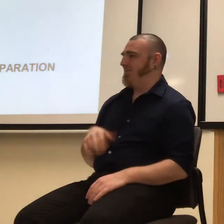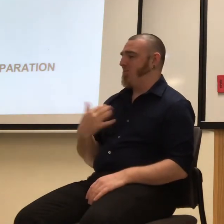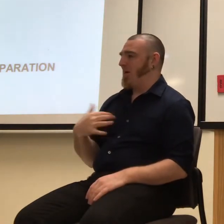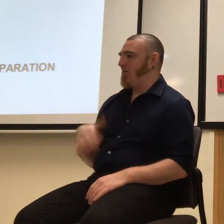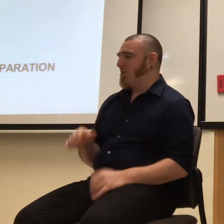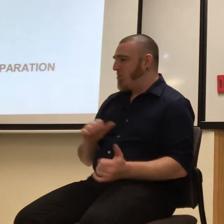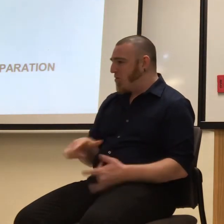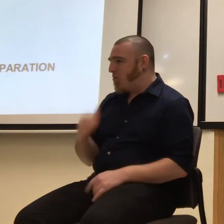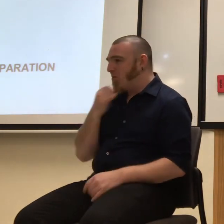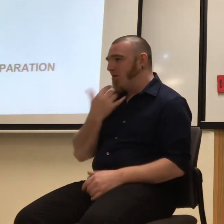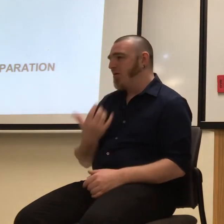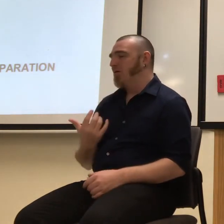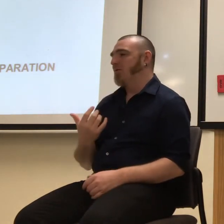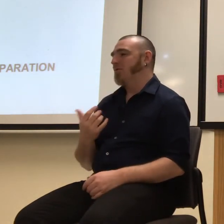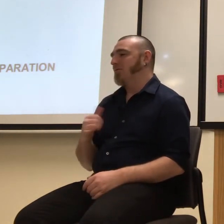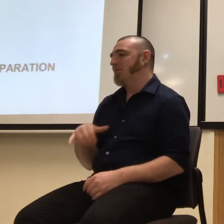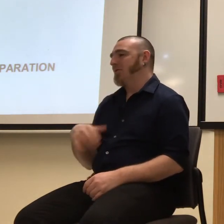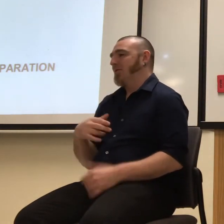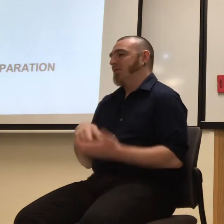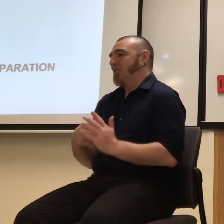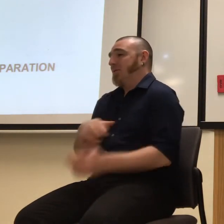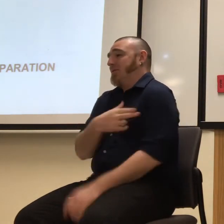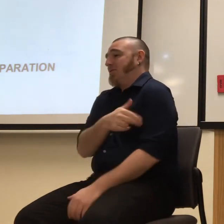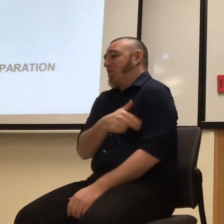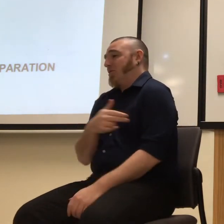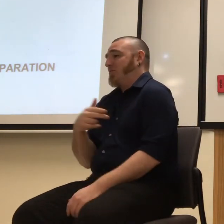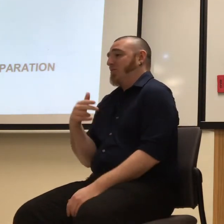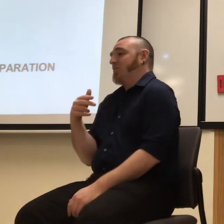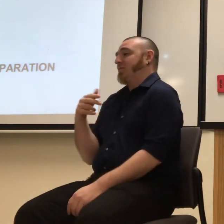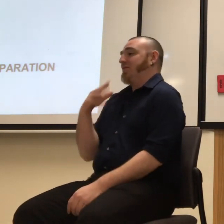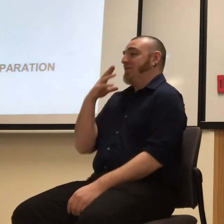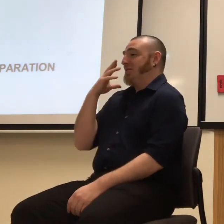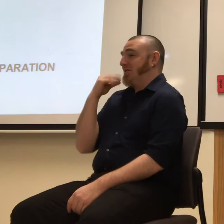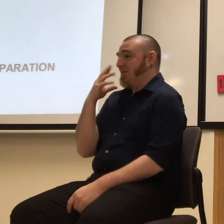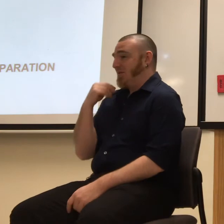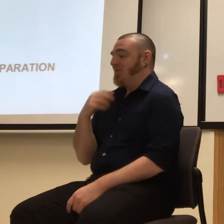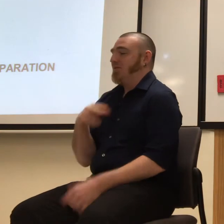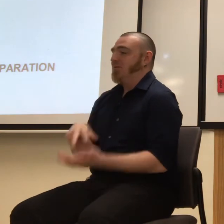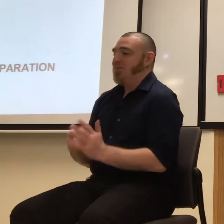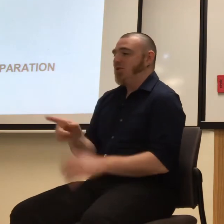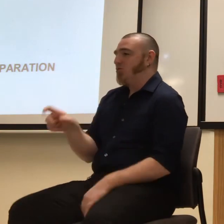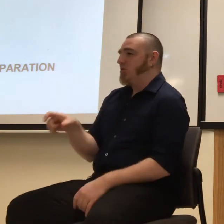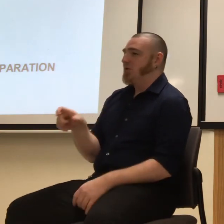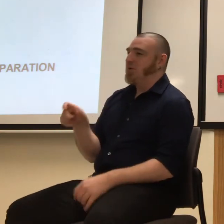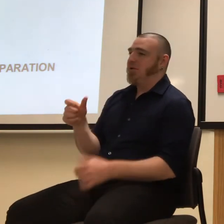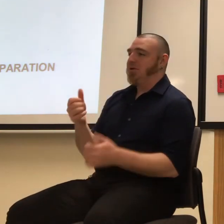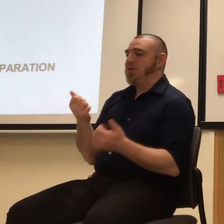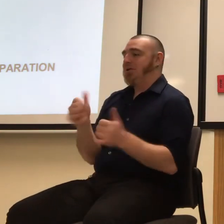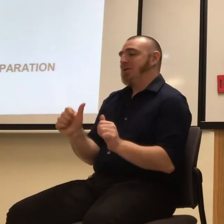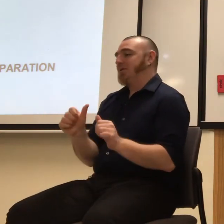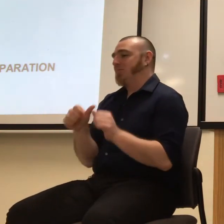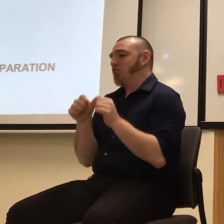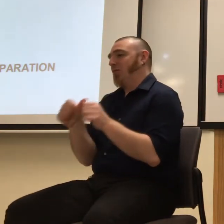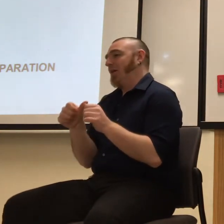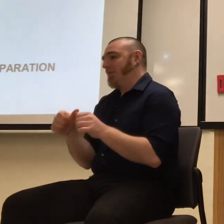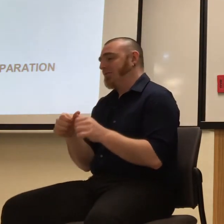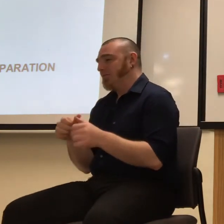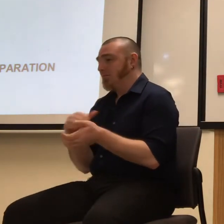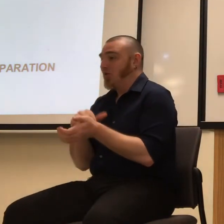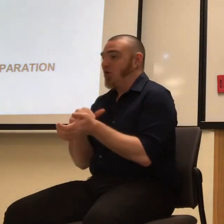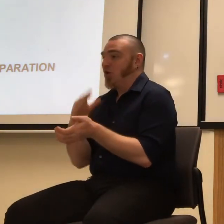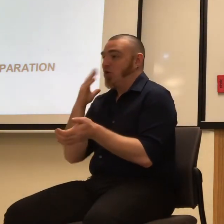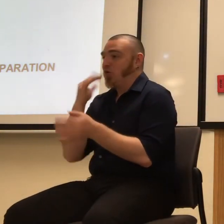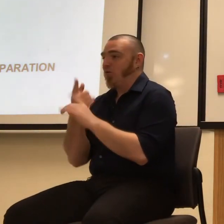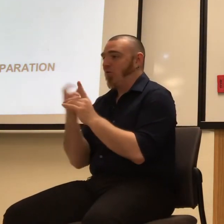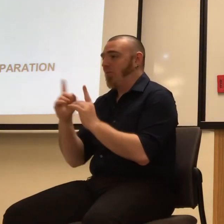realize that clinical practice is like, you just need to keep trying, okay? Because the doctor knew just from